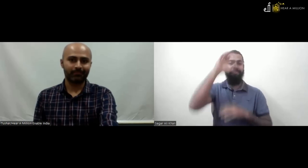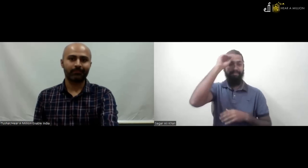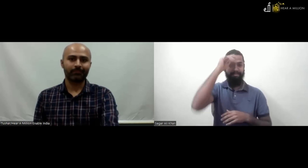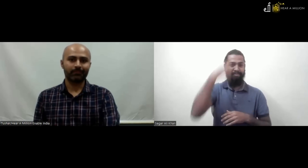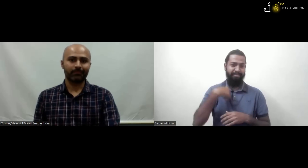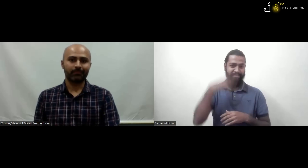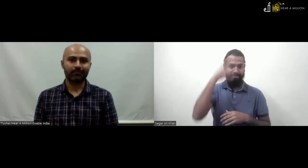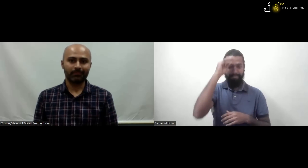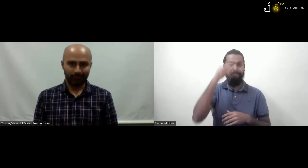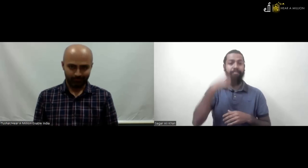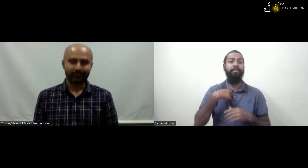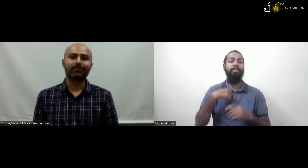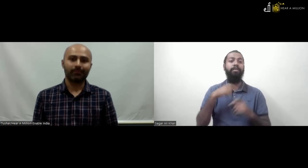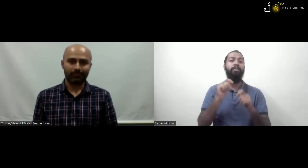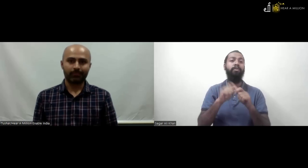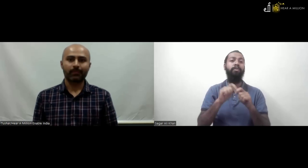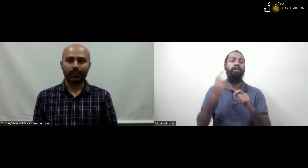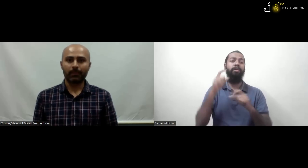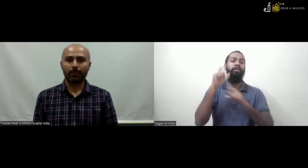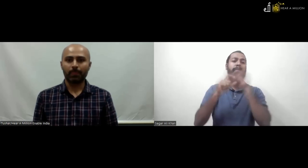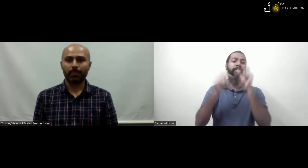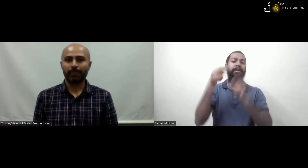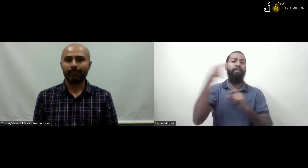already. This is my sign.